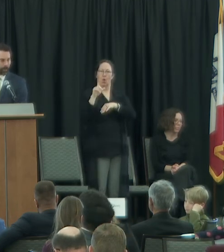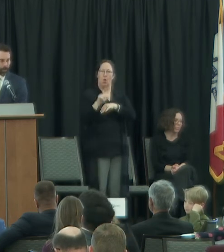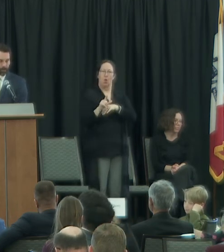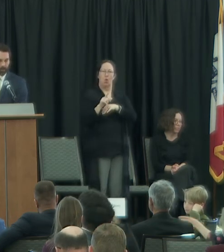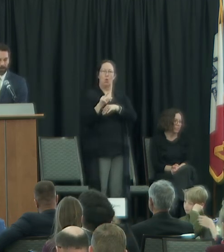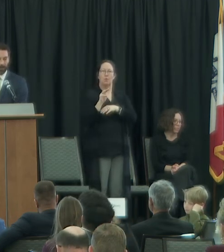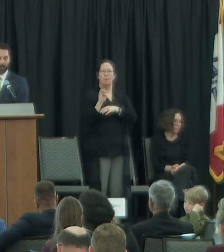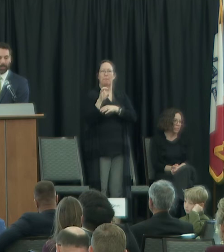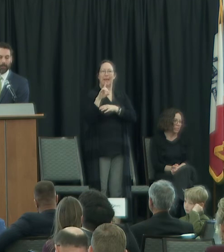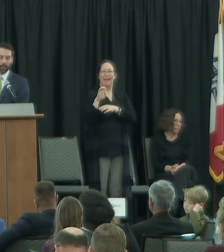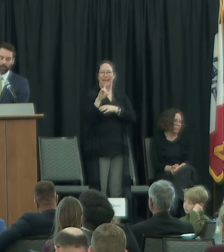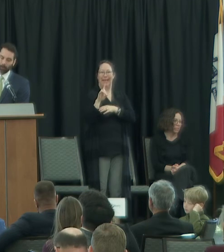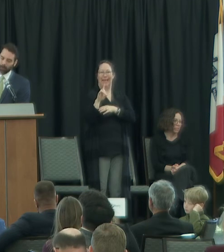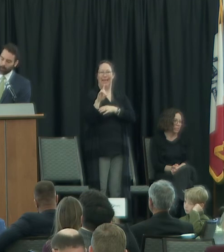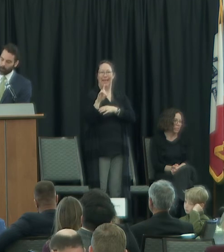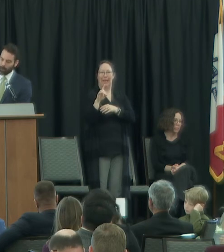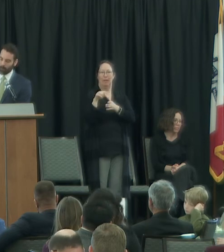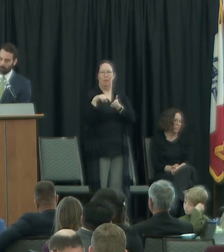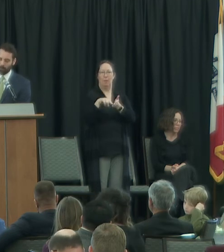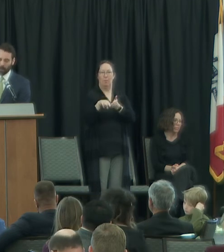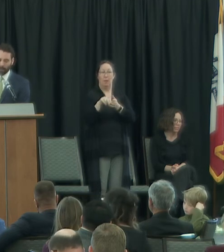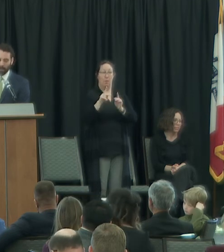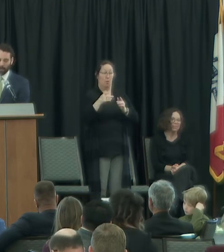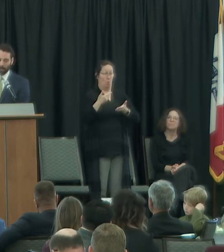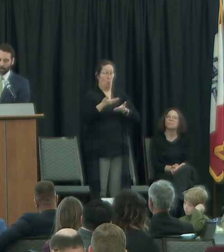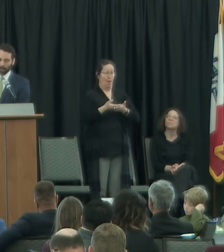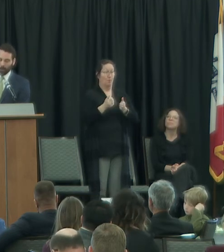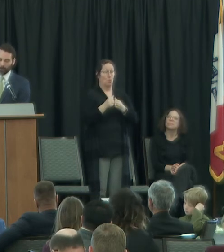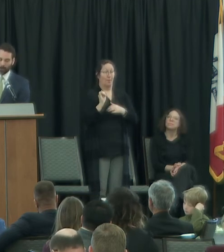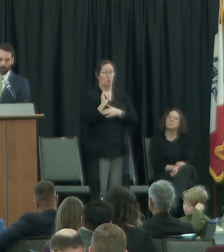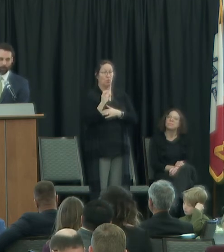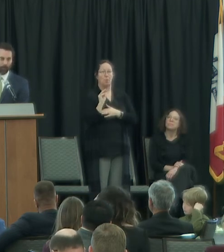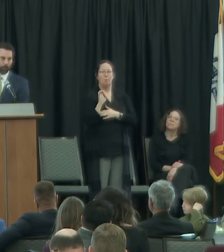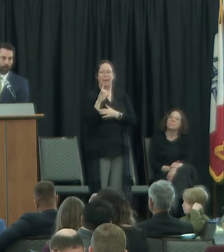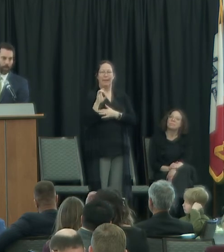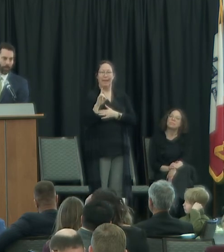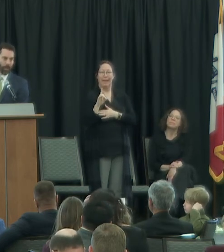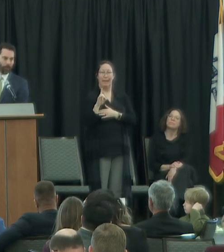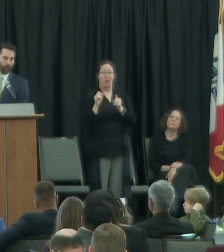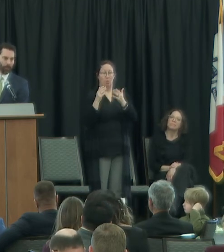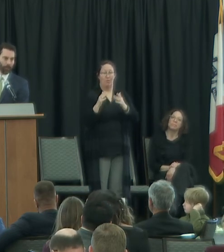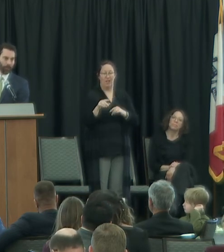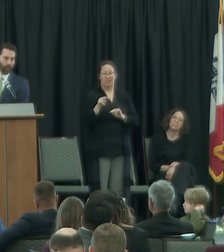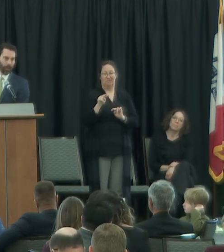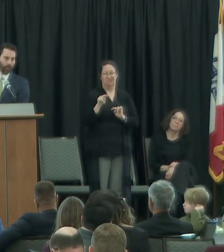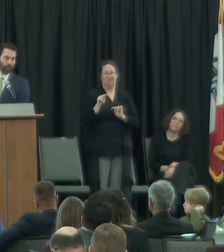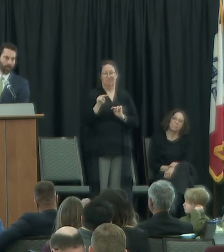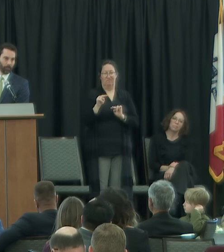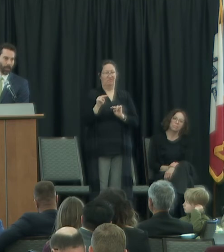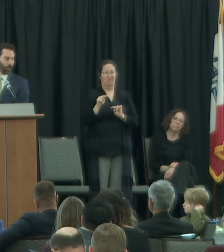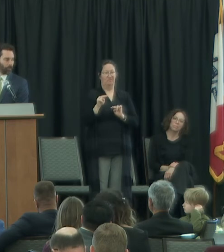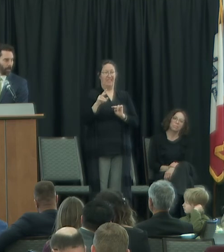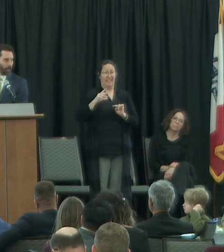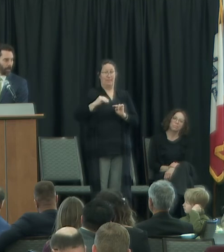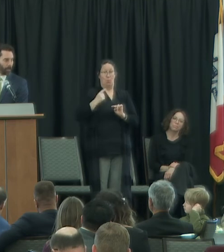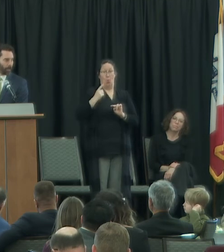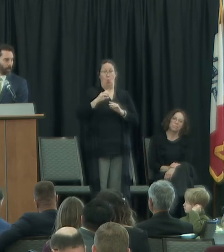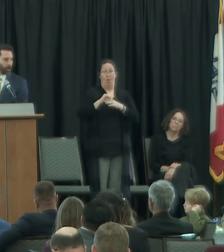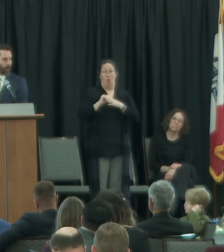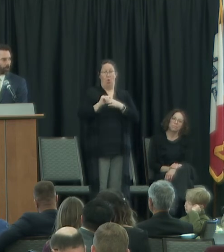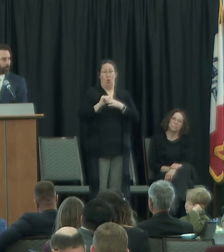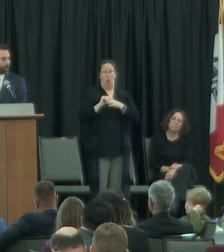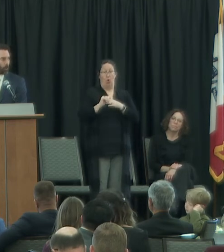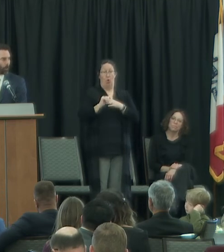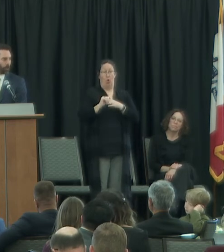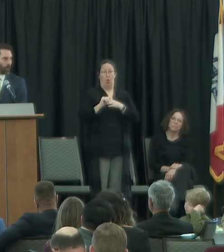Medicaid rates, meaning that when someone who comes in with Medicaid, oftentimes those providers have to do, whenever they accept $1 of Medicaid, they also